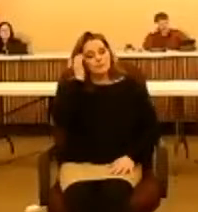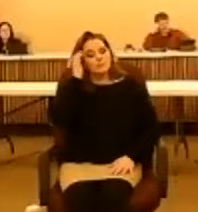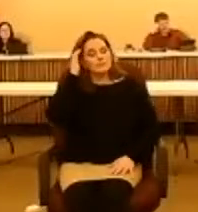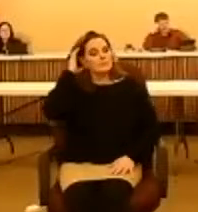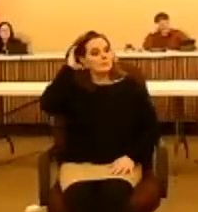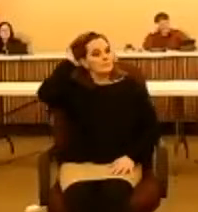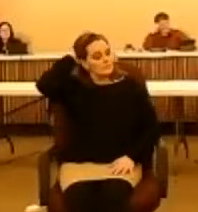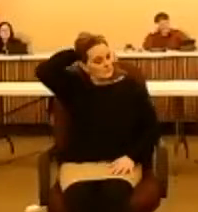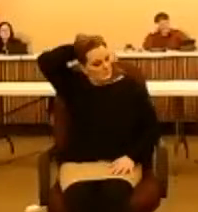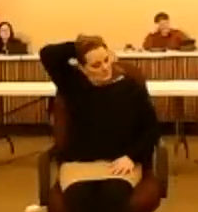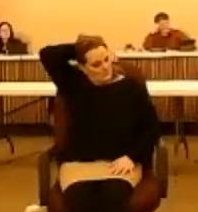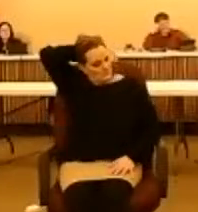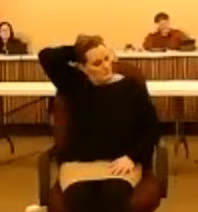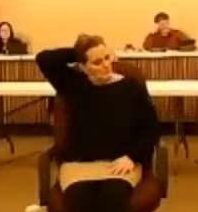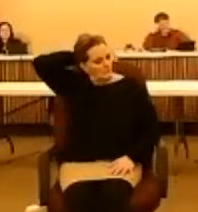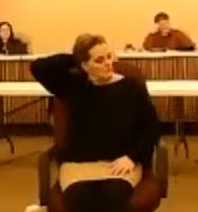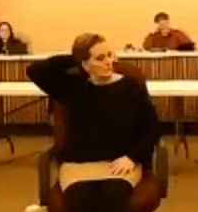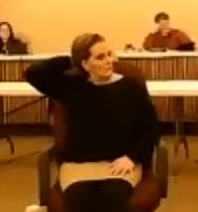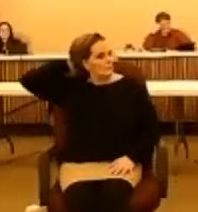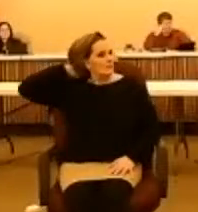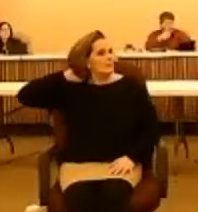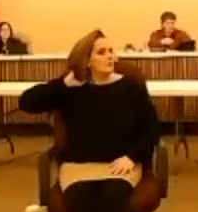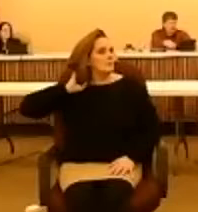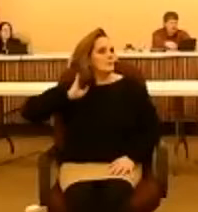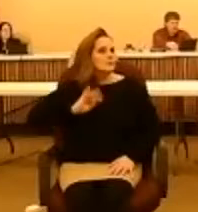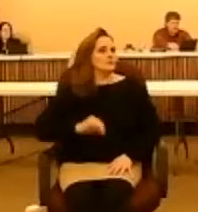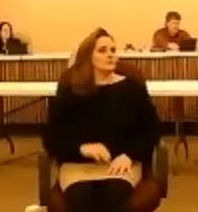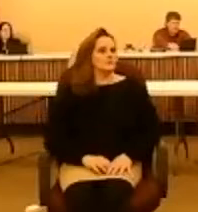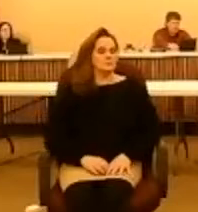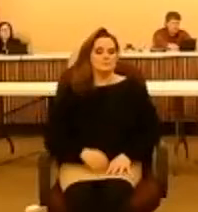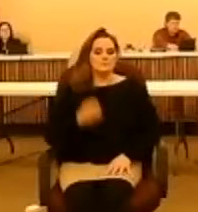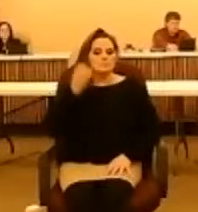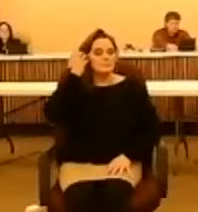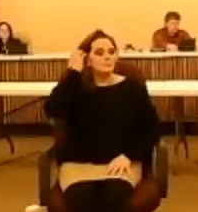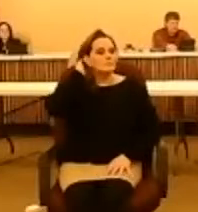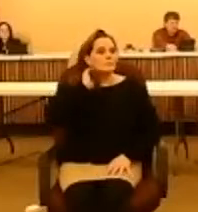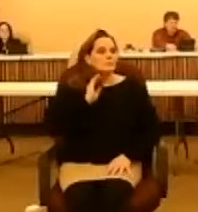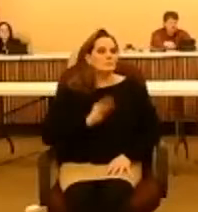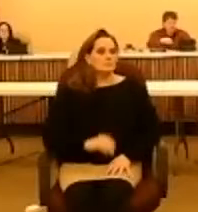Anything else? Any other comments? Anything online?